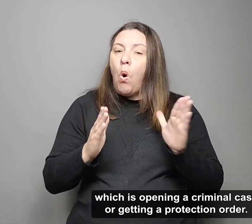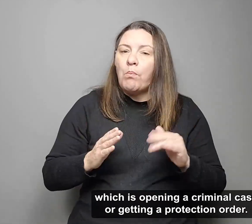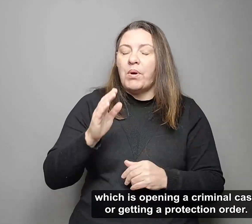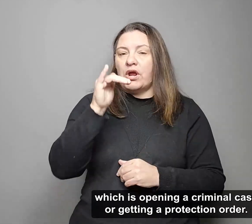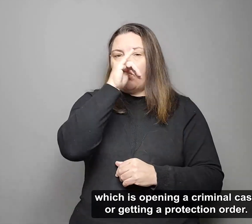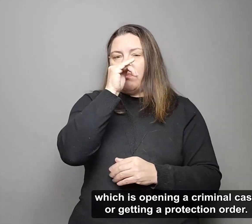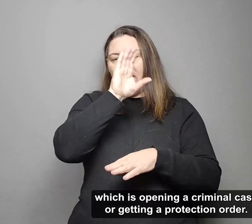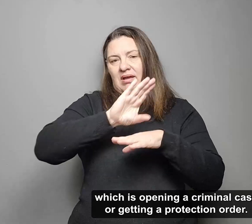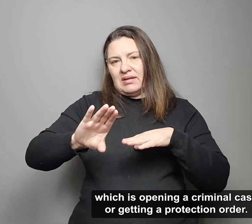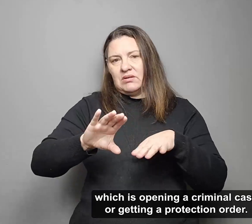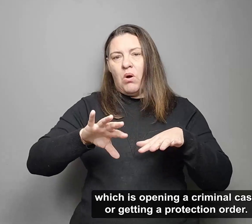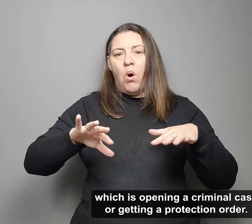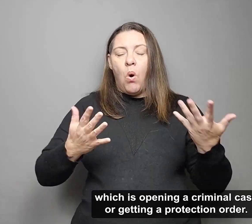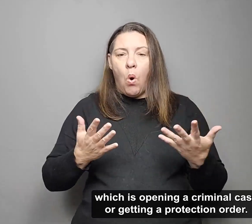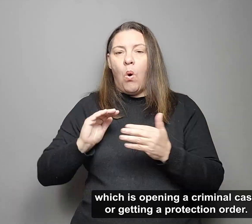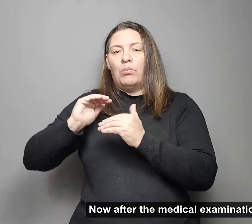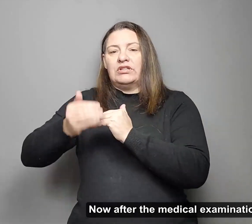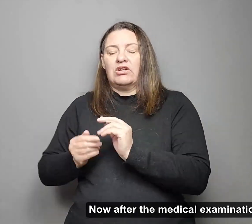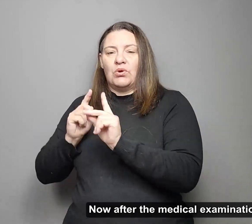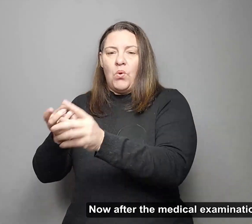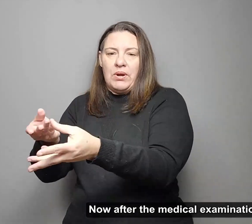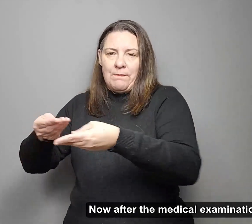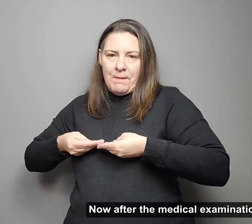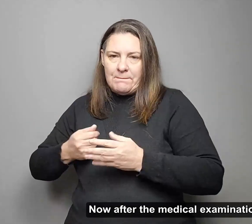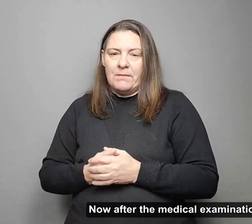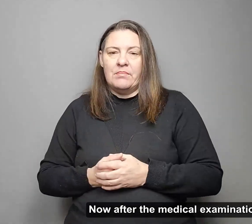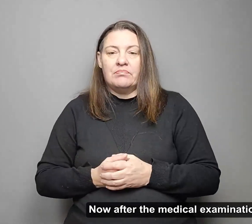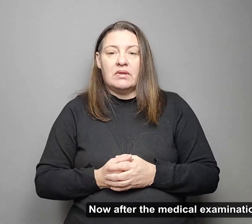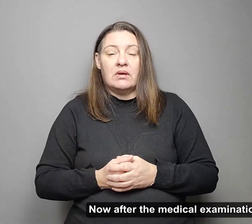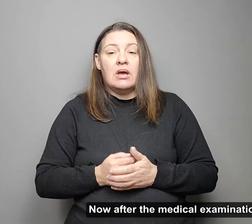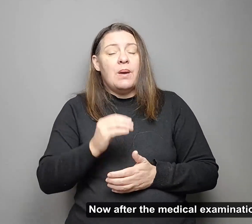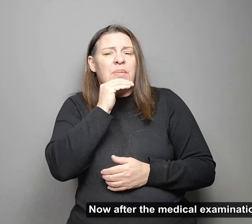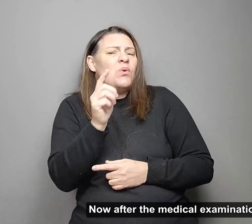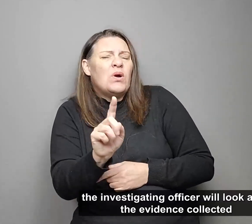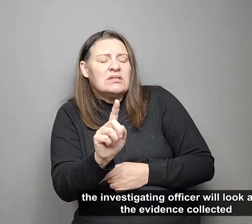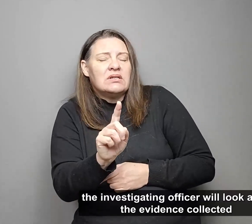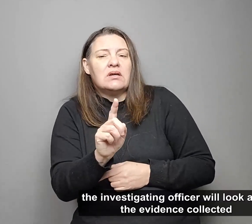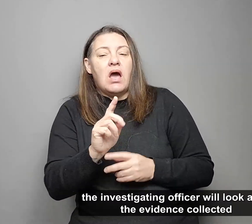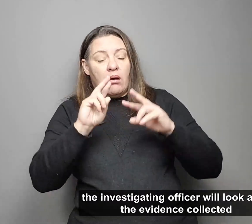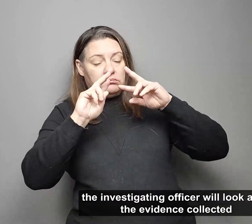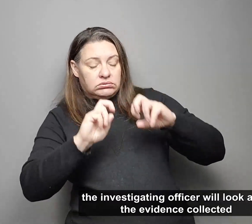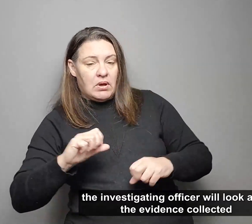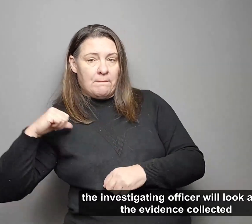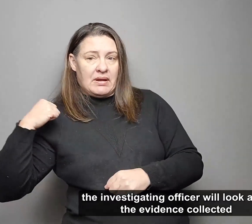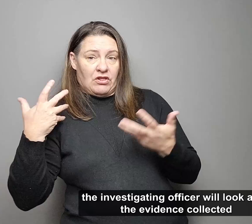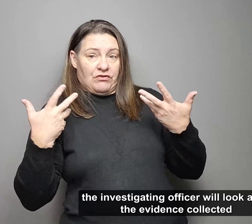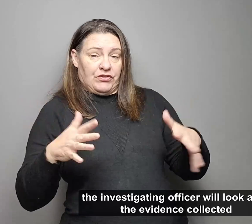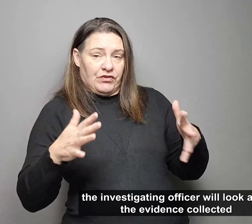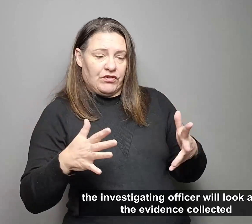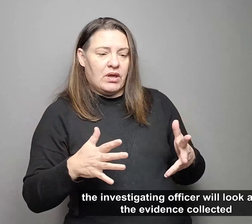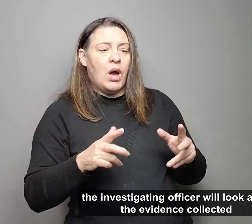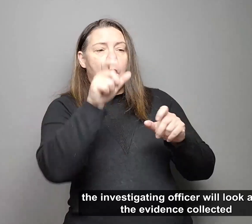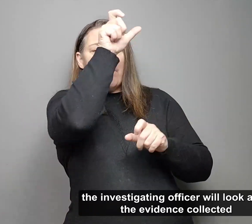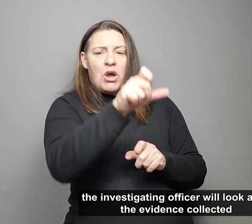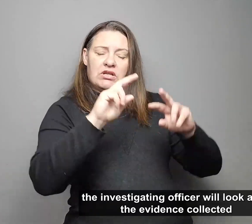case or getting a protection order. Now, after the medical examination, the investigating officer will